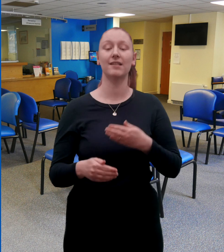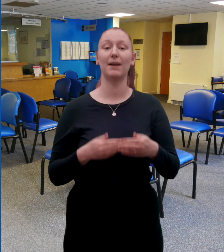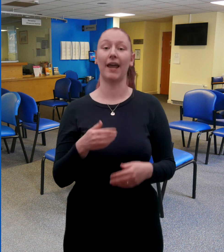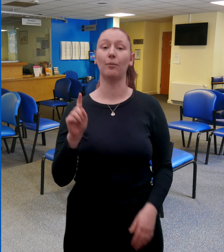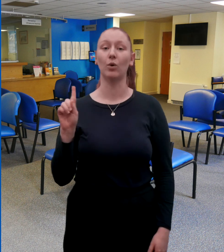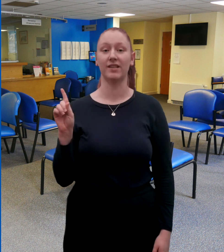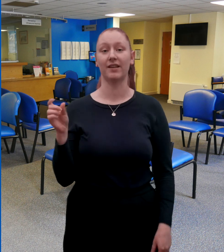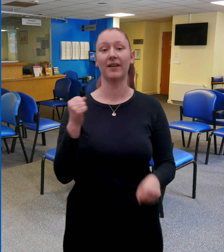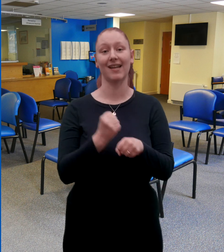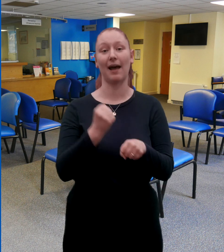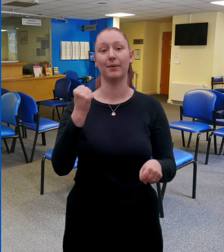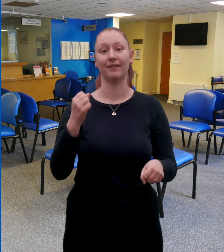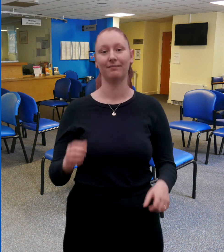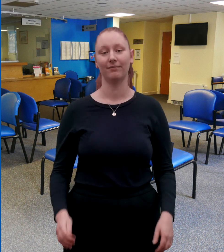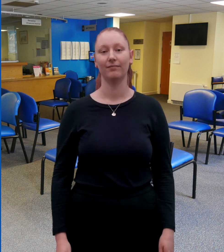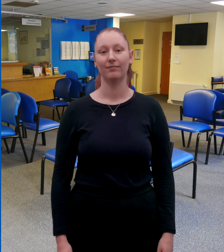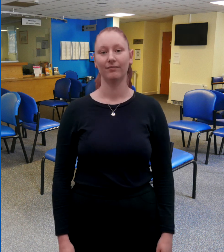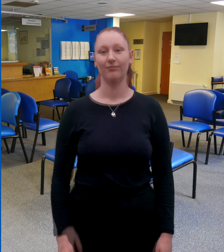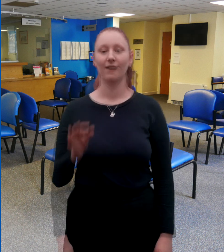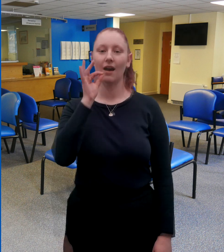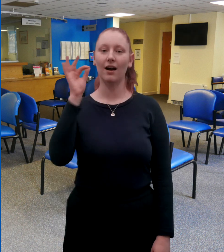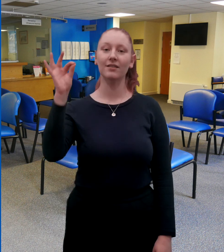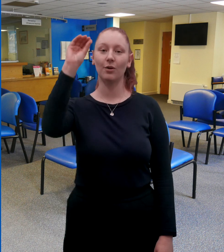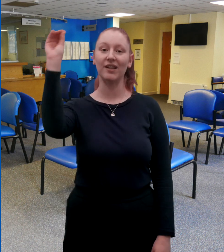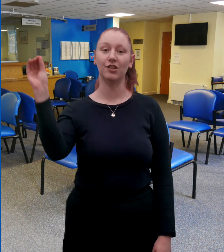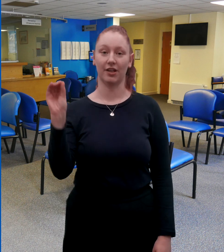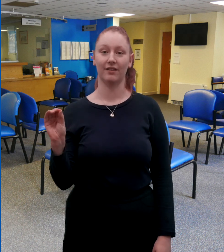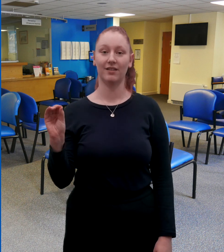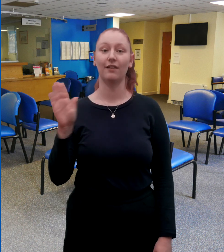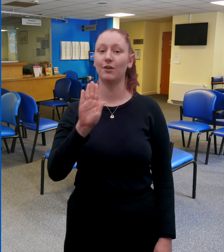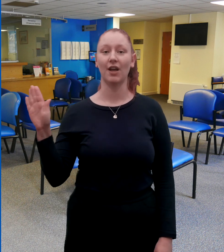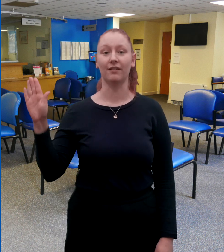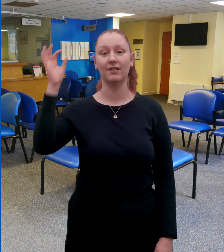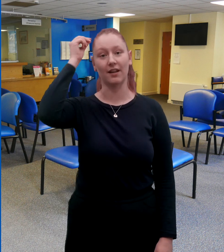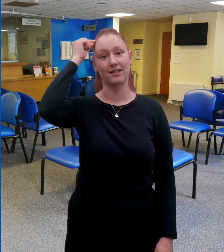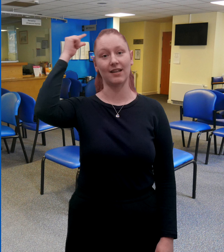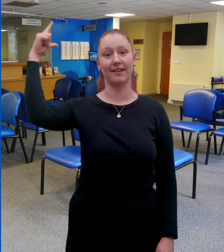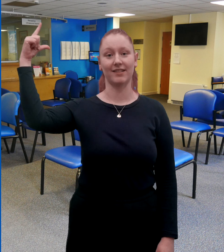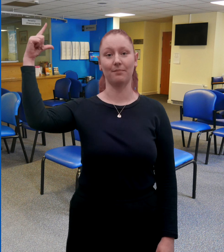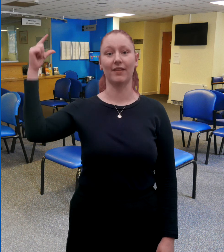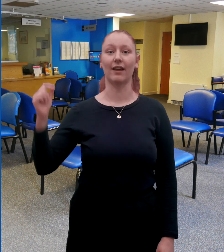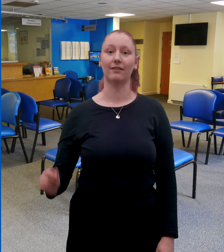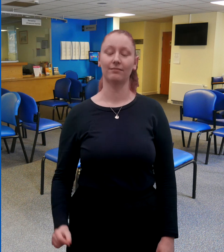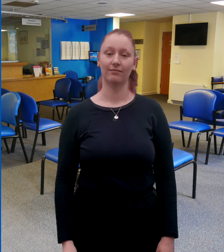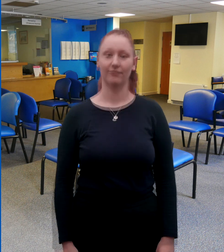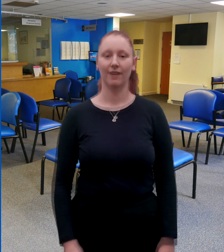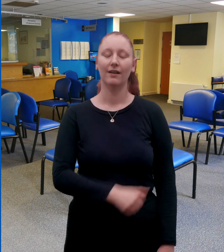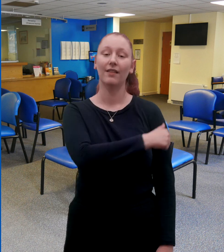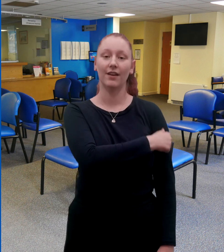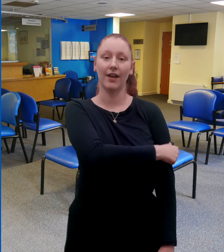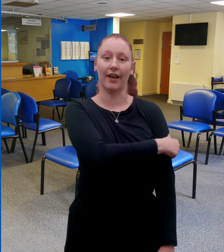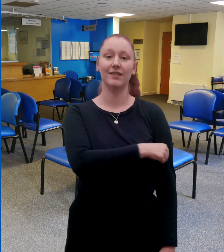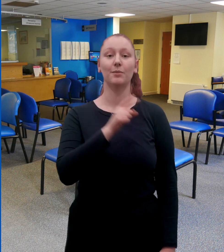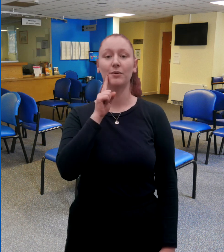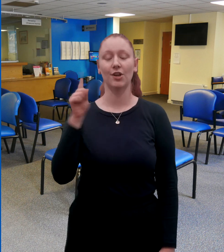will explain what is going to happen. Ask questions if you don't understand something.